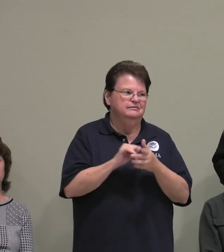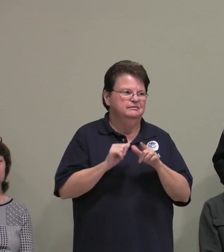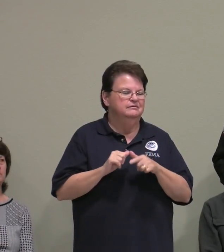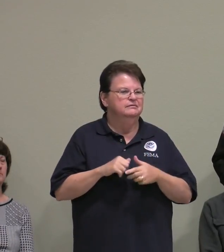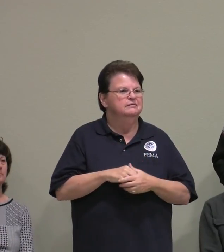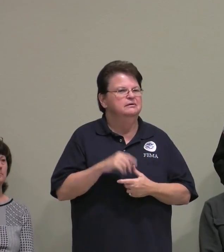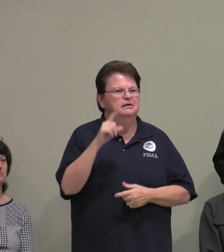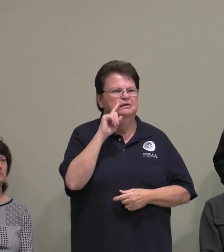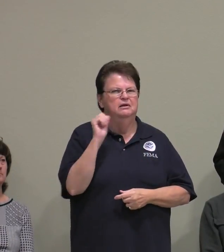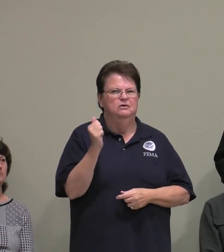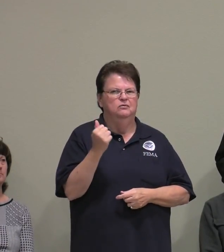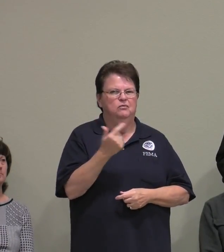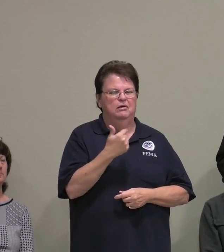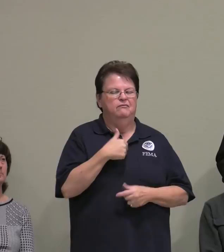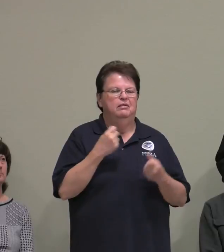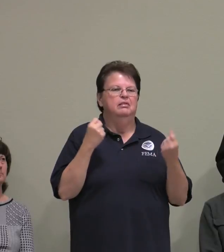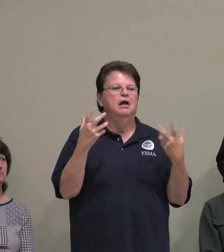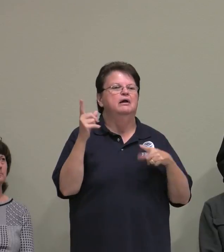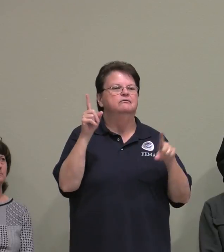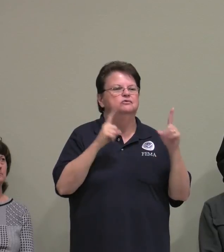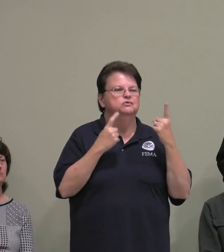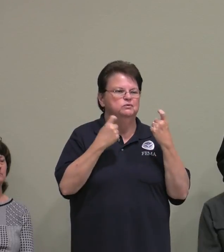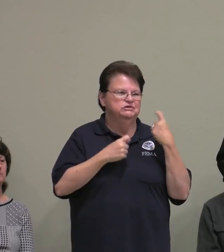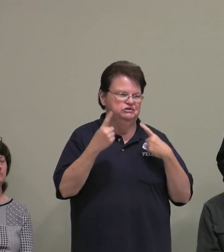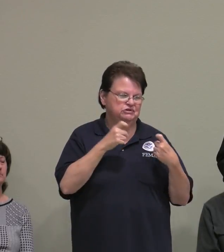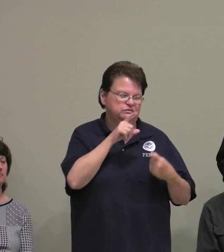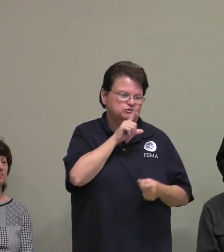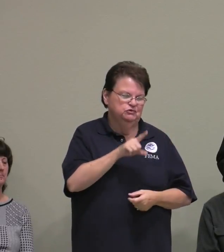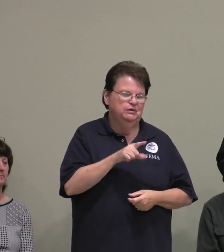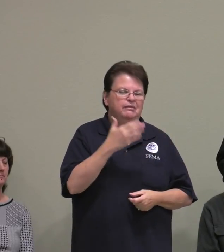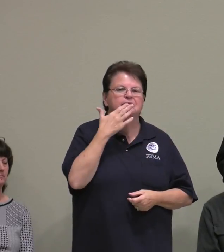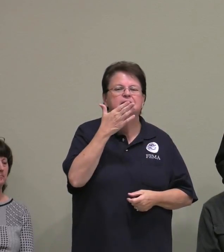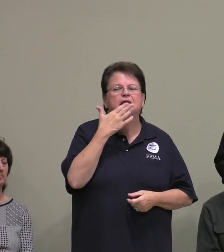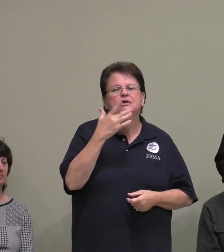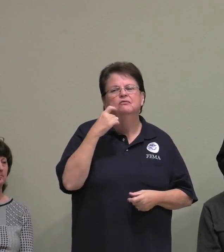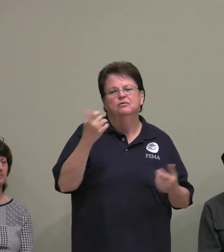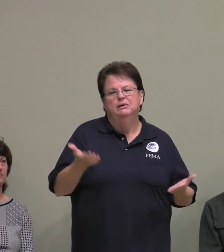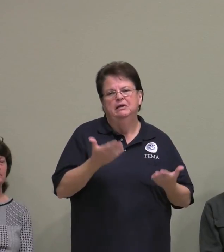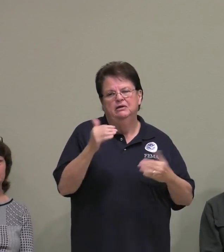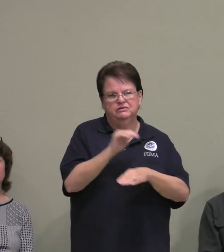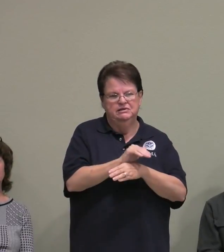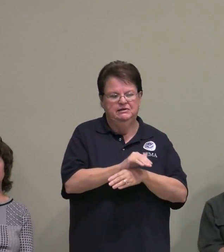I think you guys have, probably have a lot of questions. So thank you for being here tonight.